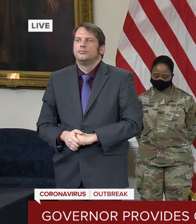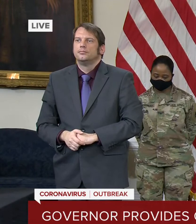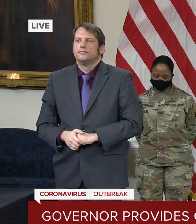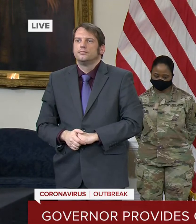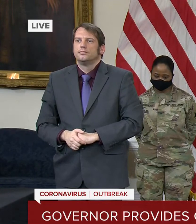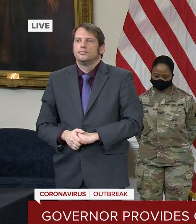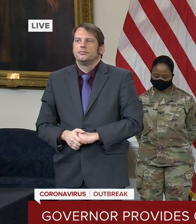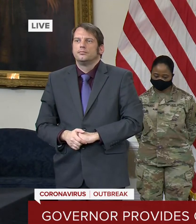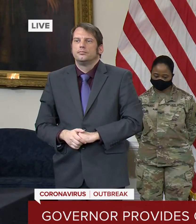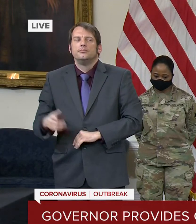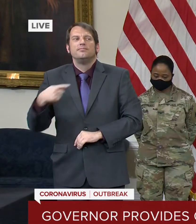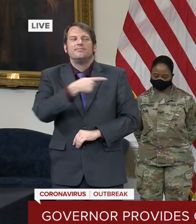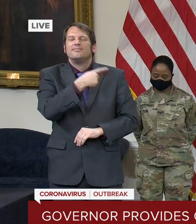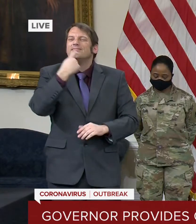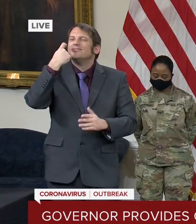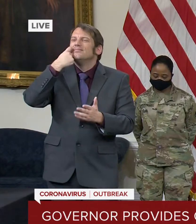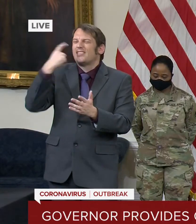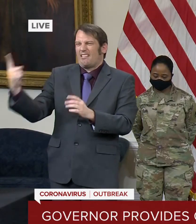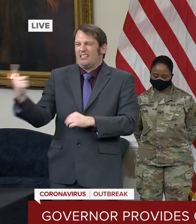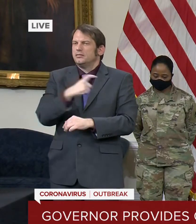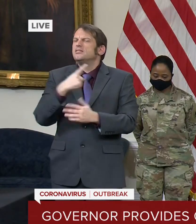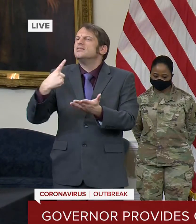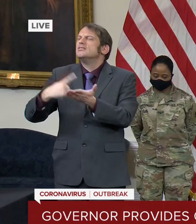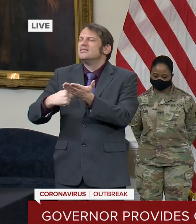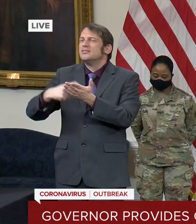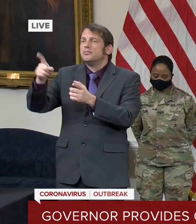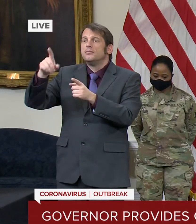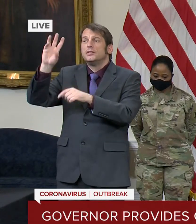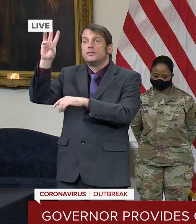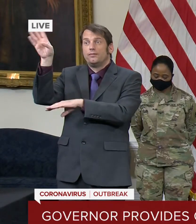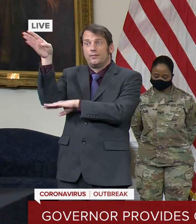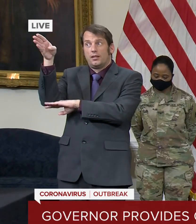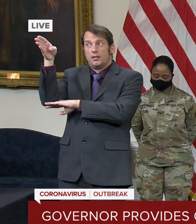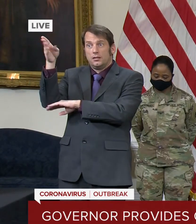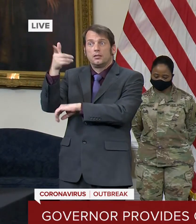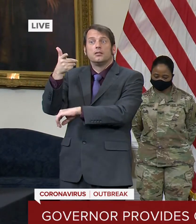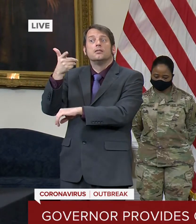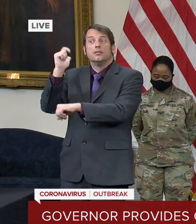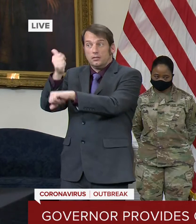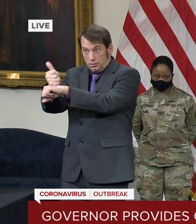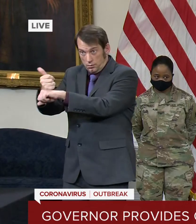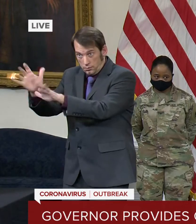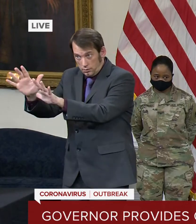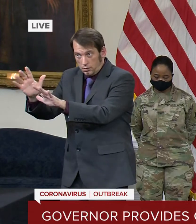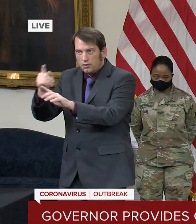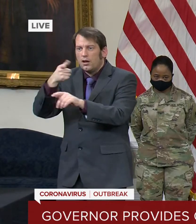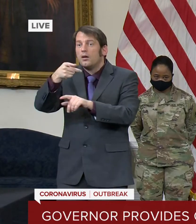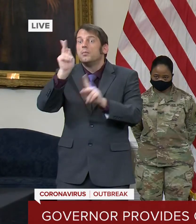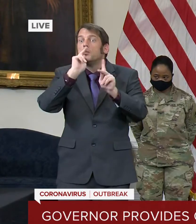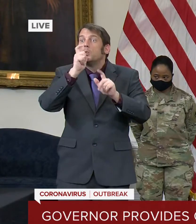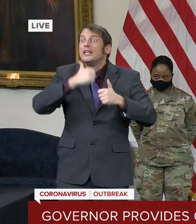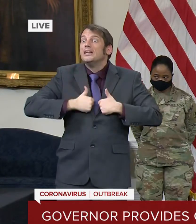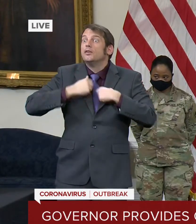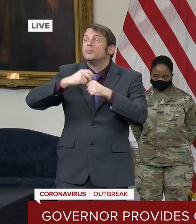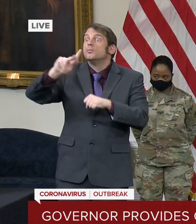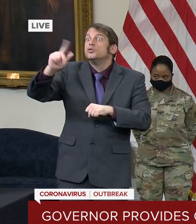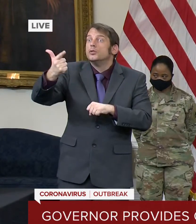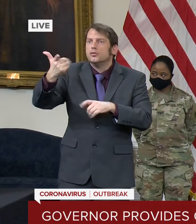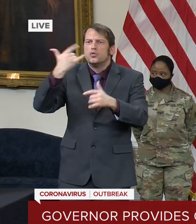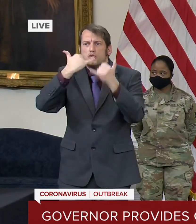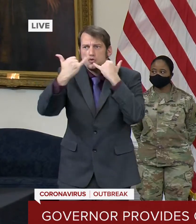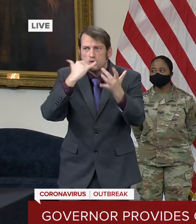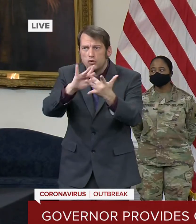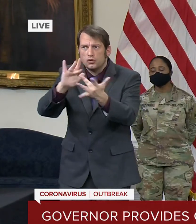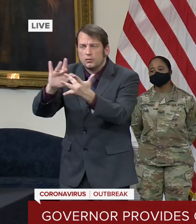aside numbers of vaccines and then calling people. In Prince George's County, there's some frustration. I spoke to a council